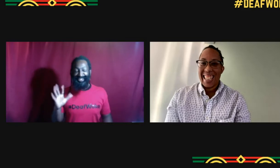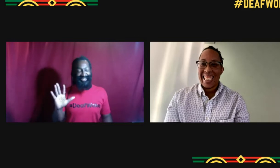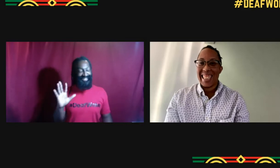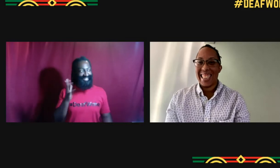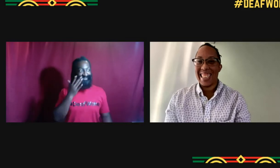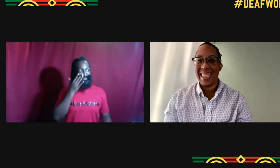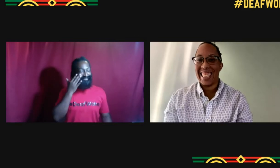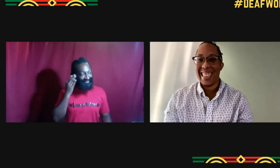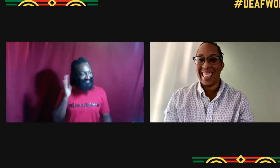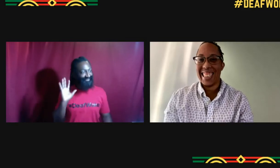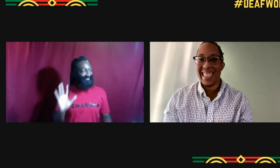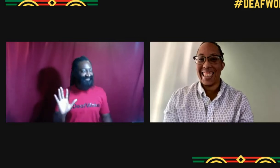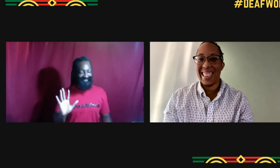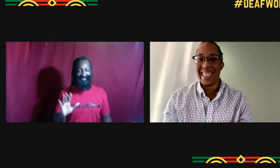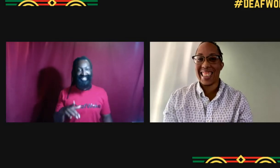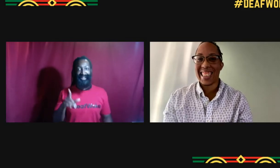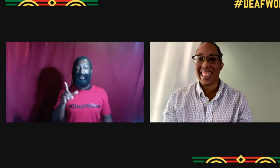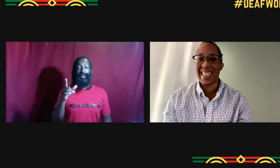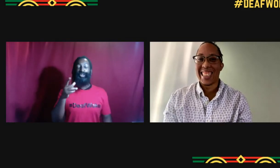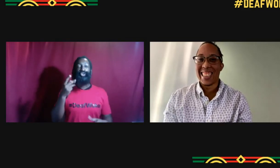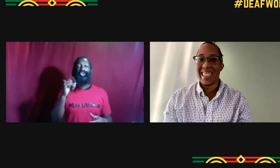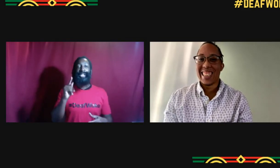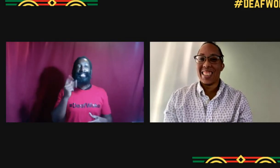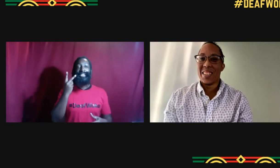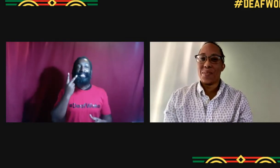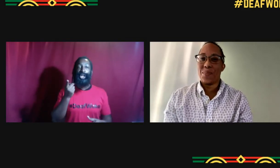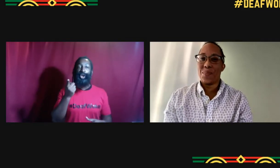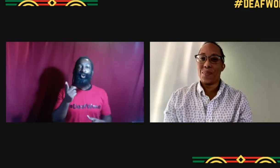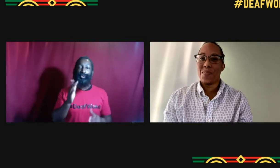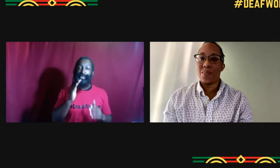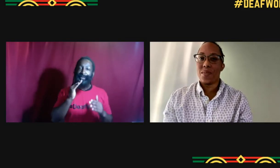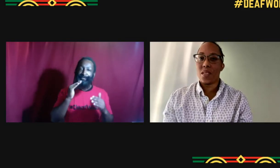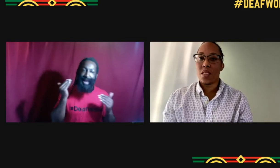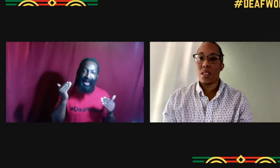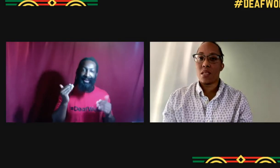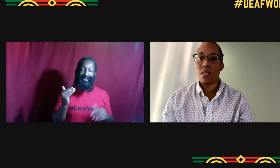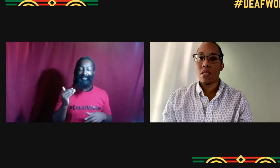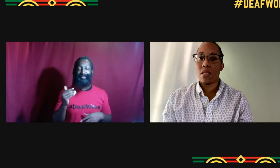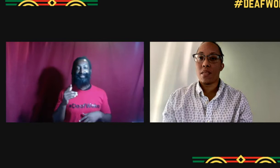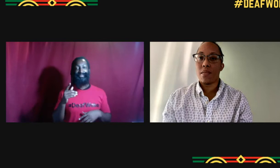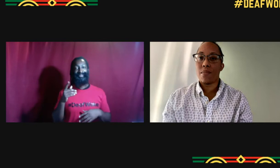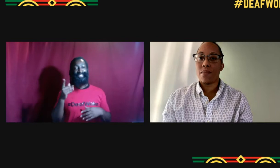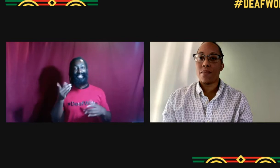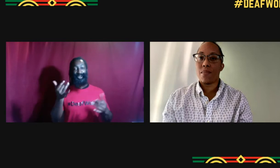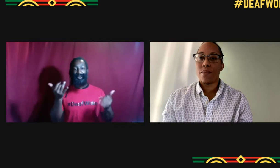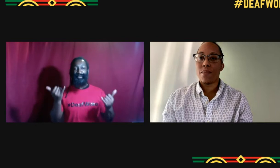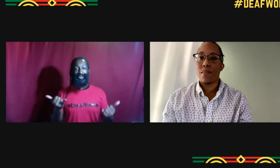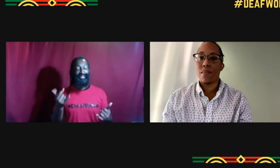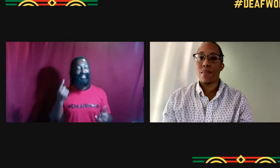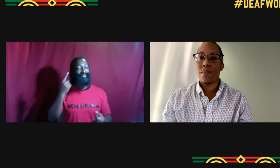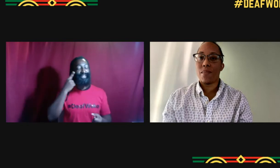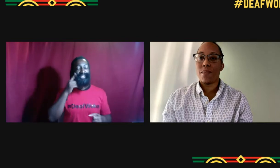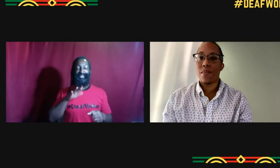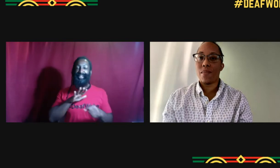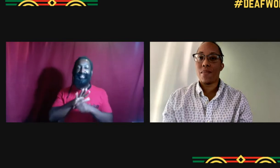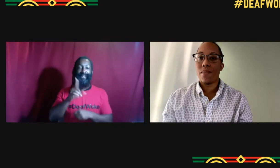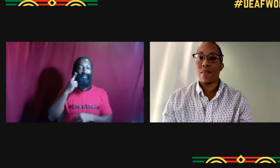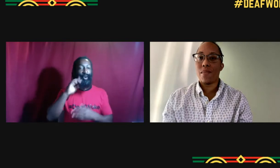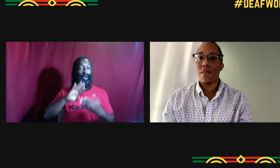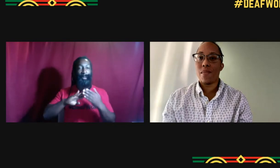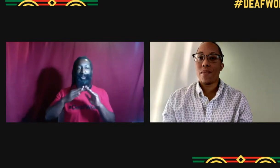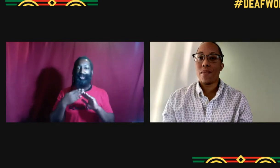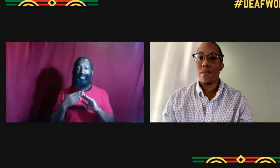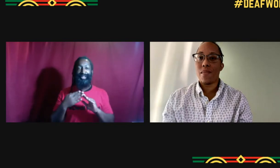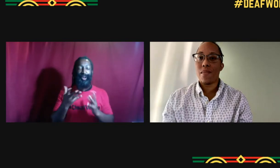Huh. You know, just to see you smile,